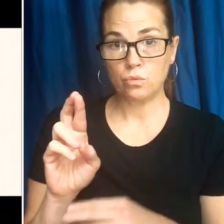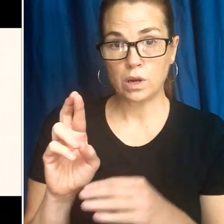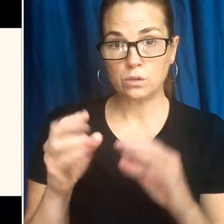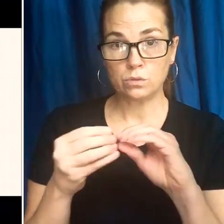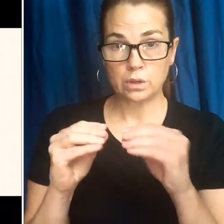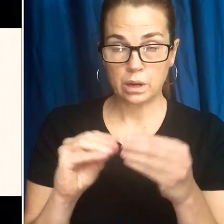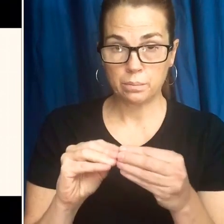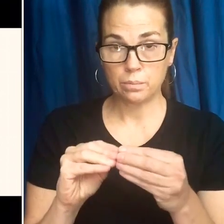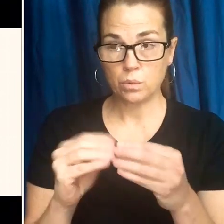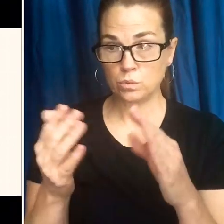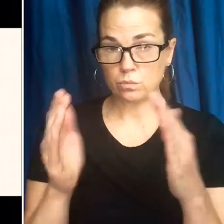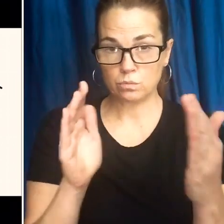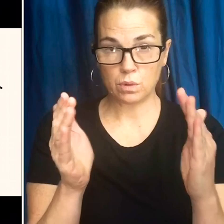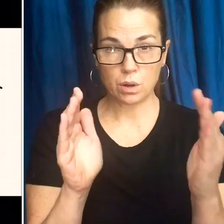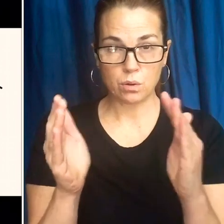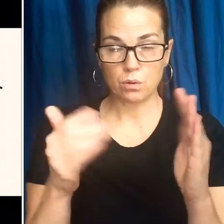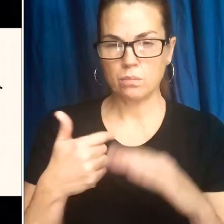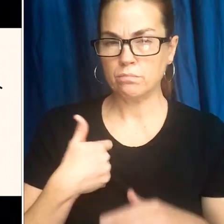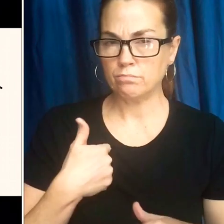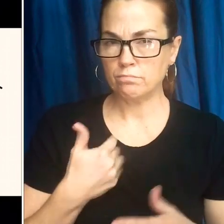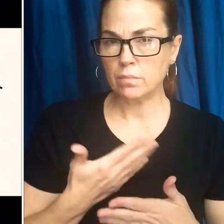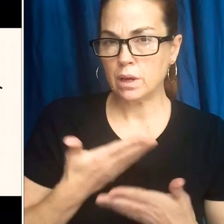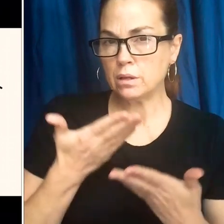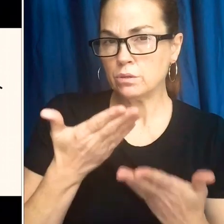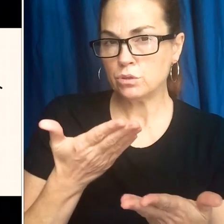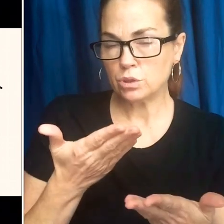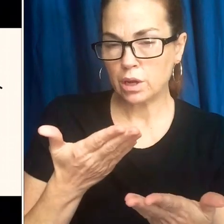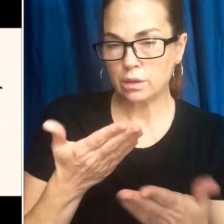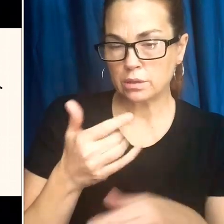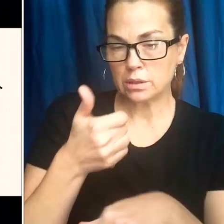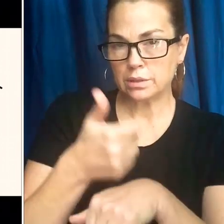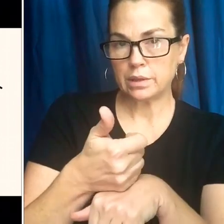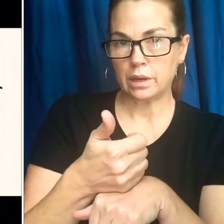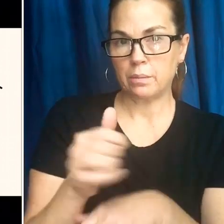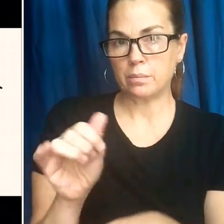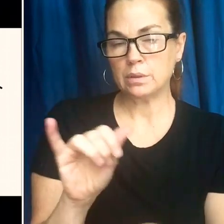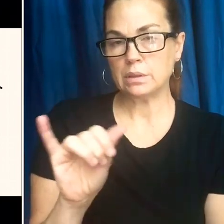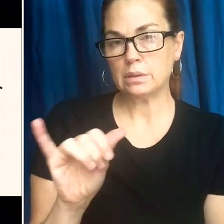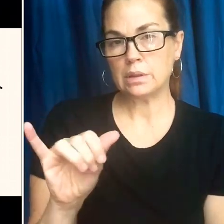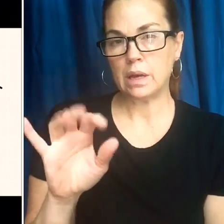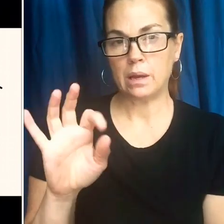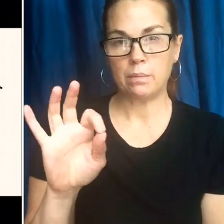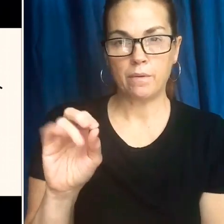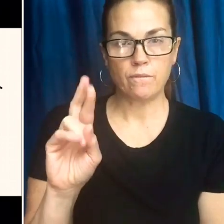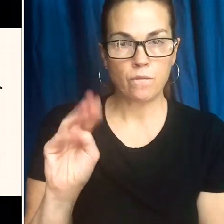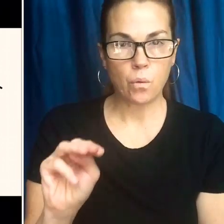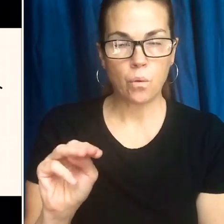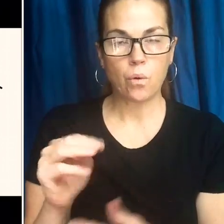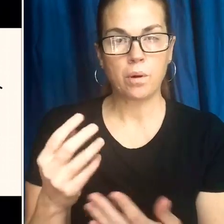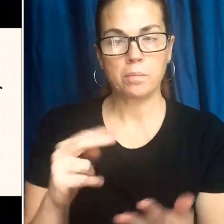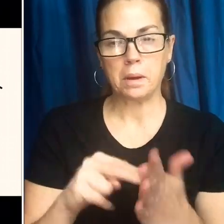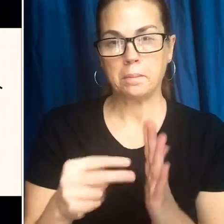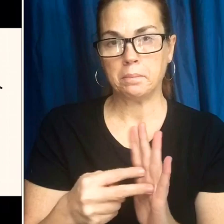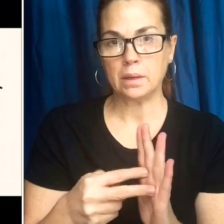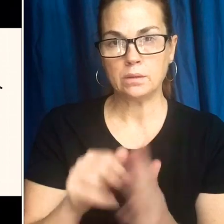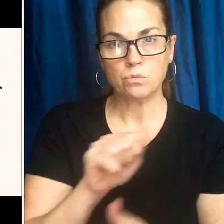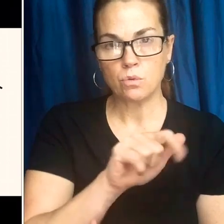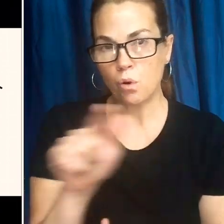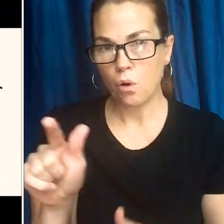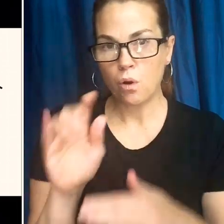you choose fractions or decimals is up to you. And then when ordering them,